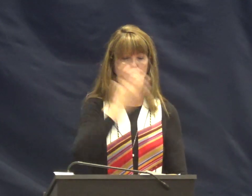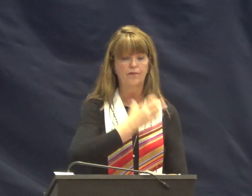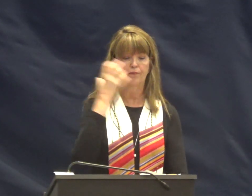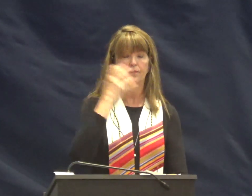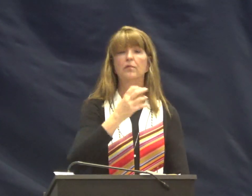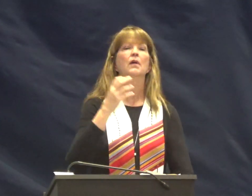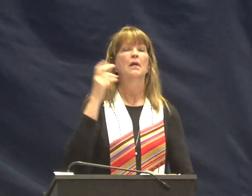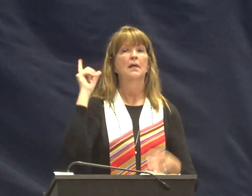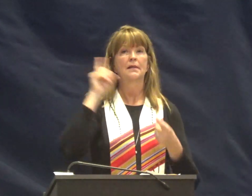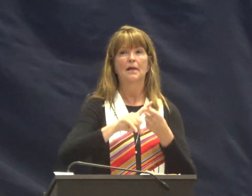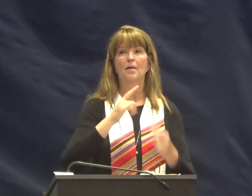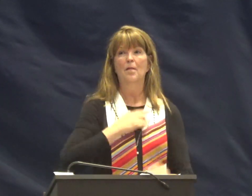I could not gain weight.